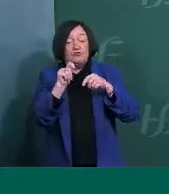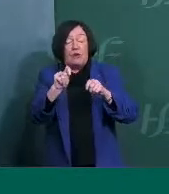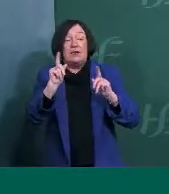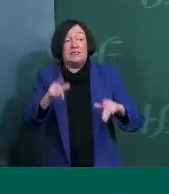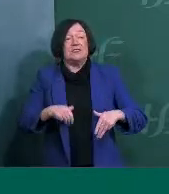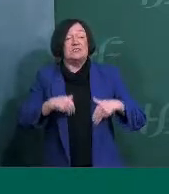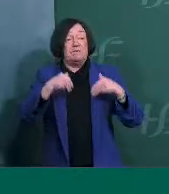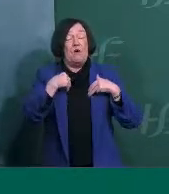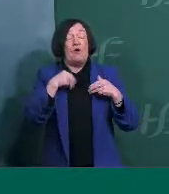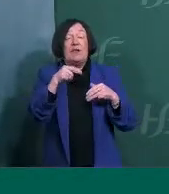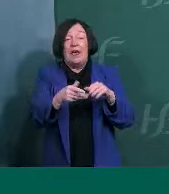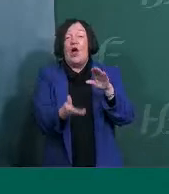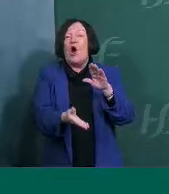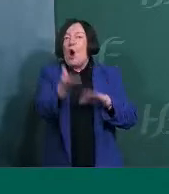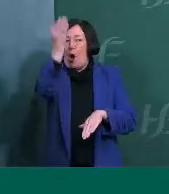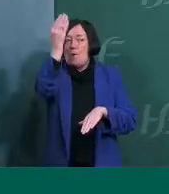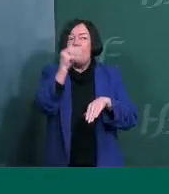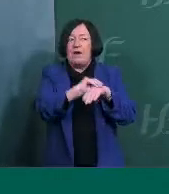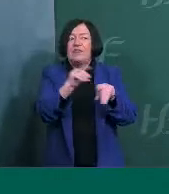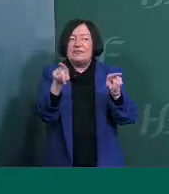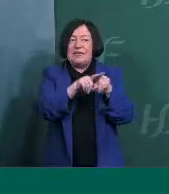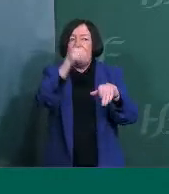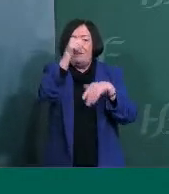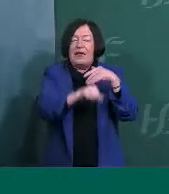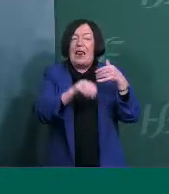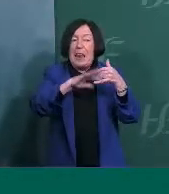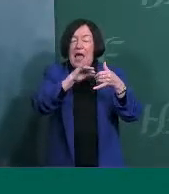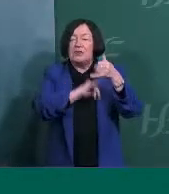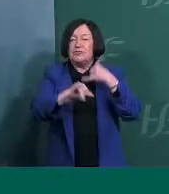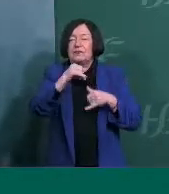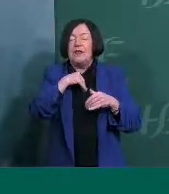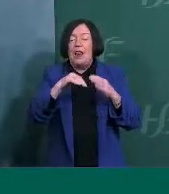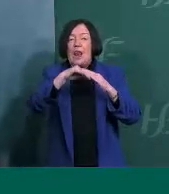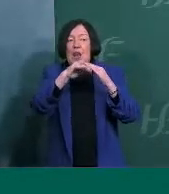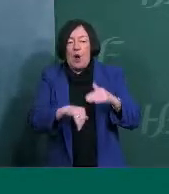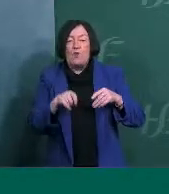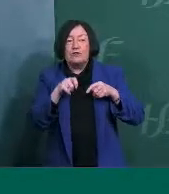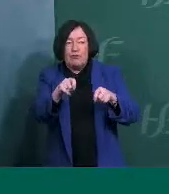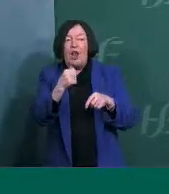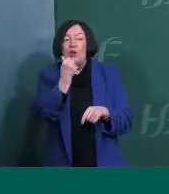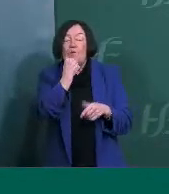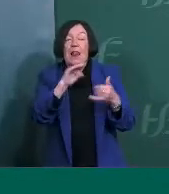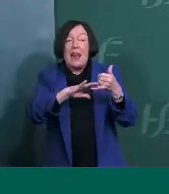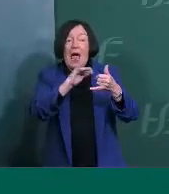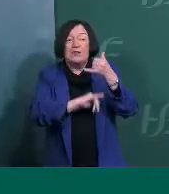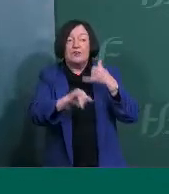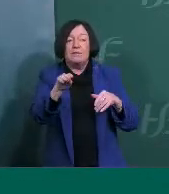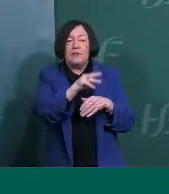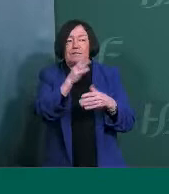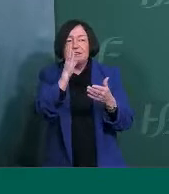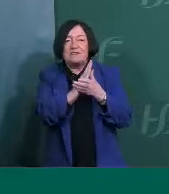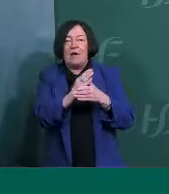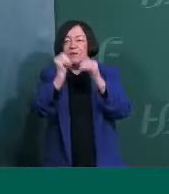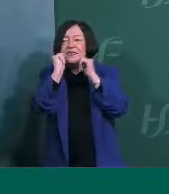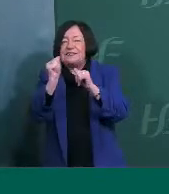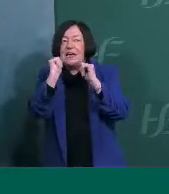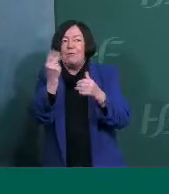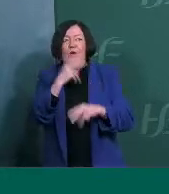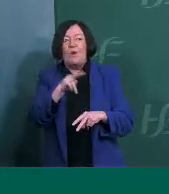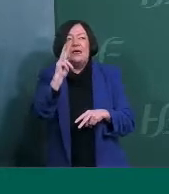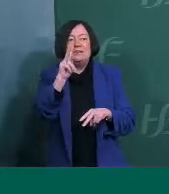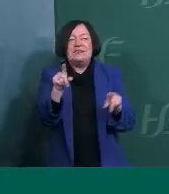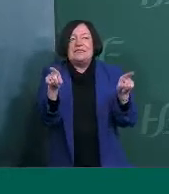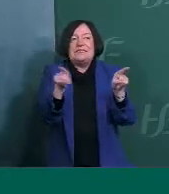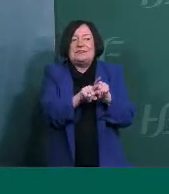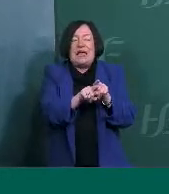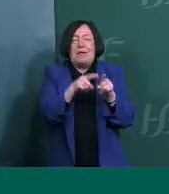morning. Now that's up significantly on the same day last year because we had a much lower trolley count last year when people stopped attending and we weren't seeing the same